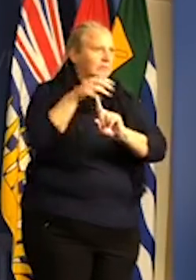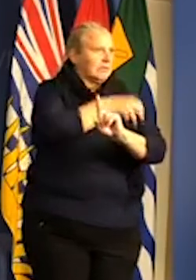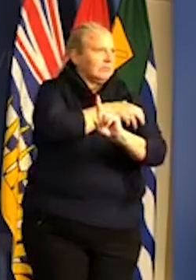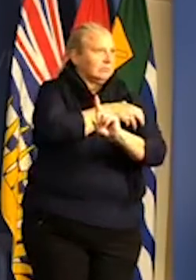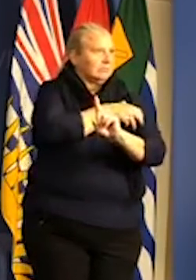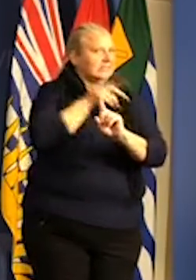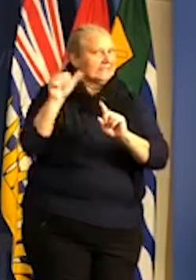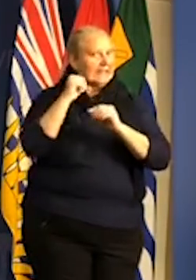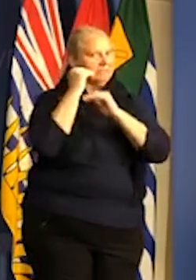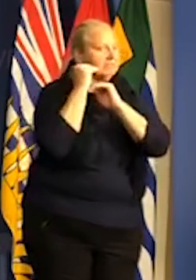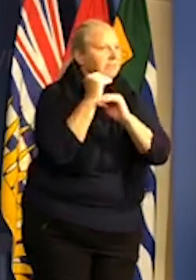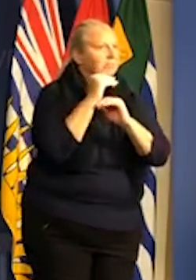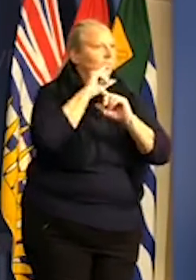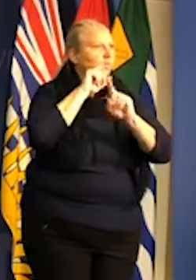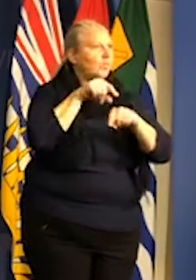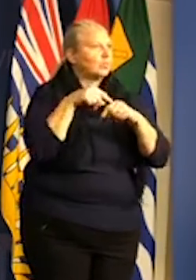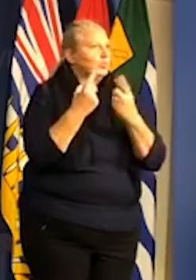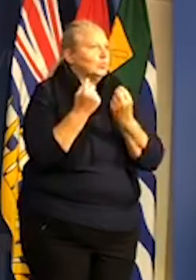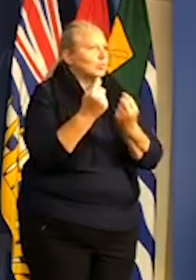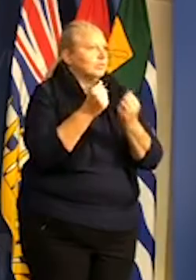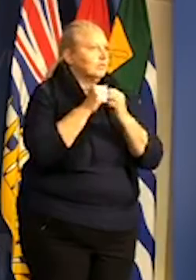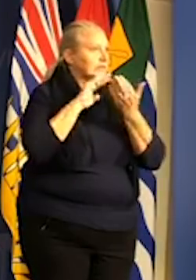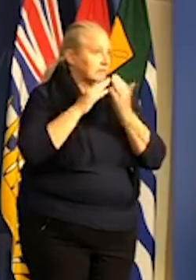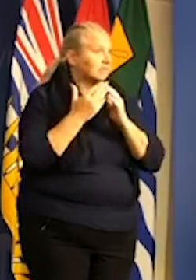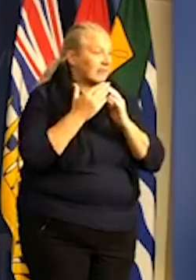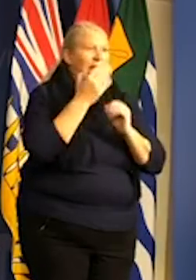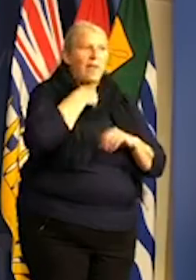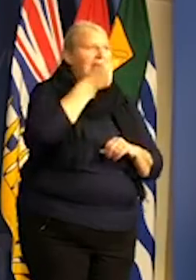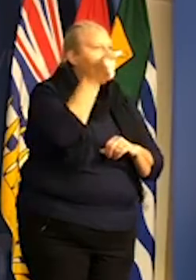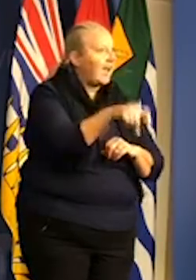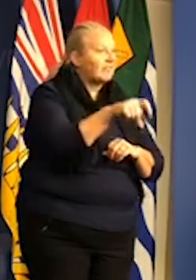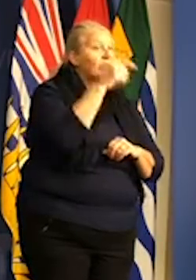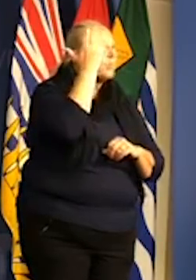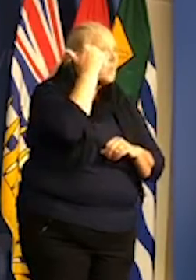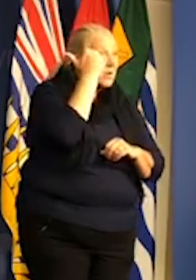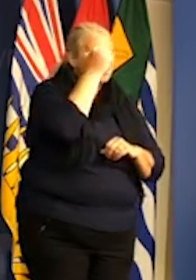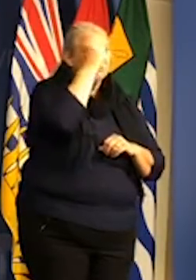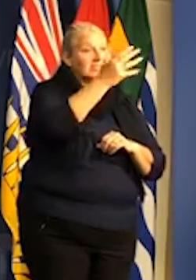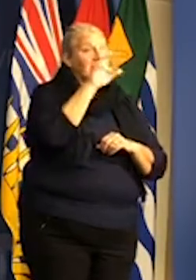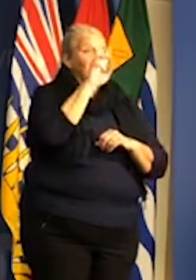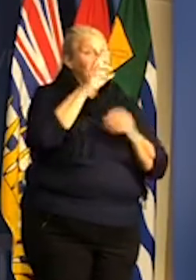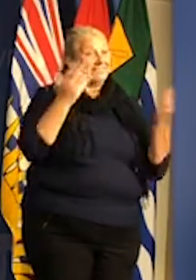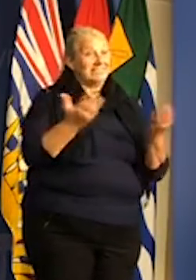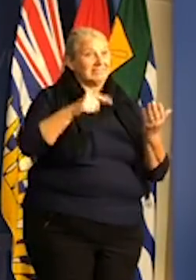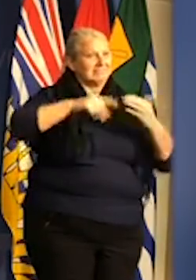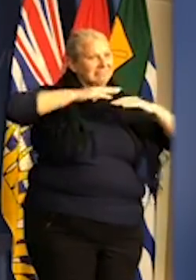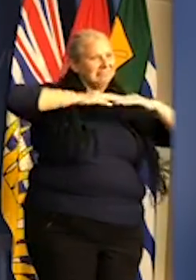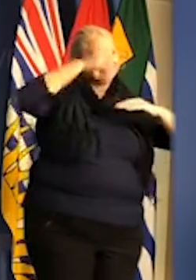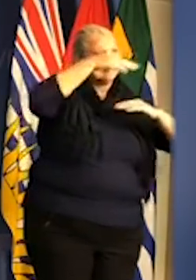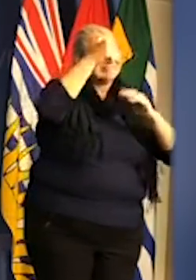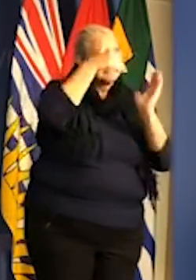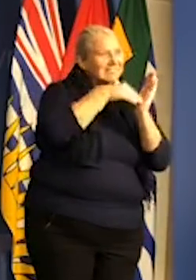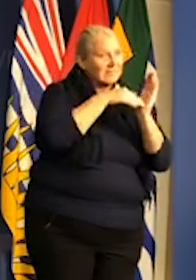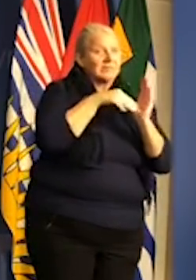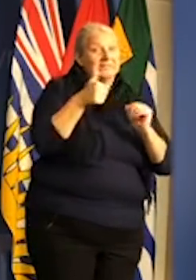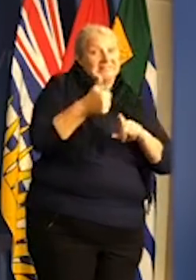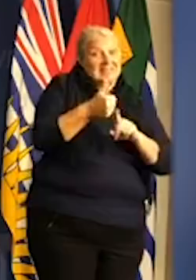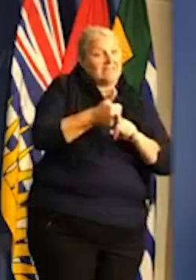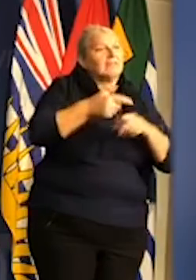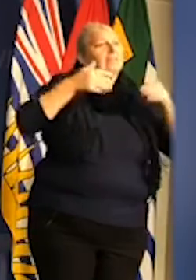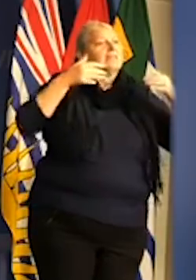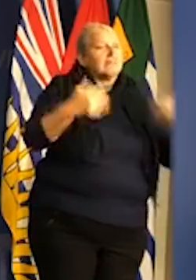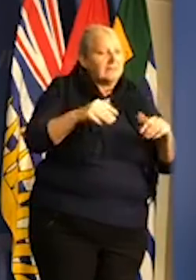Vancouver is in a unique situation. We have more than 10,000 highly vulnerable people who are at high risk if they